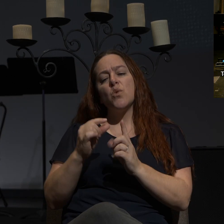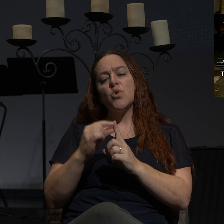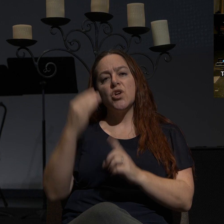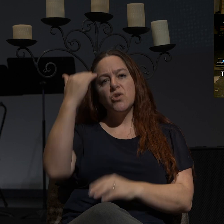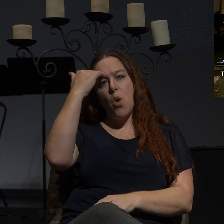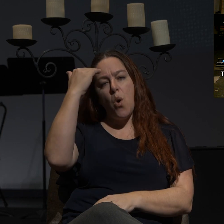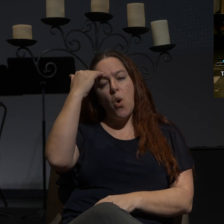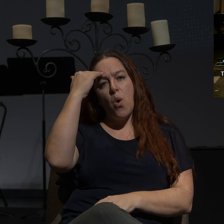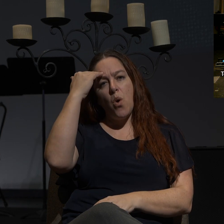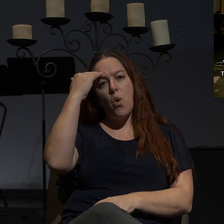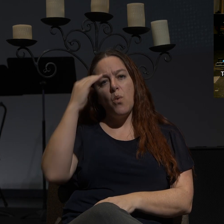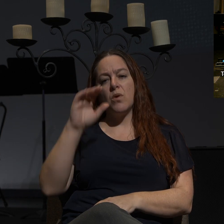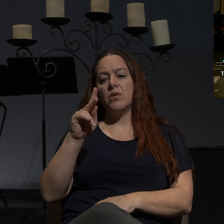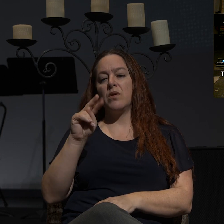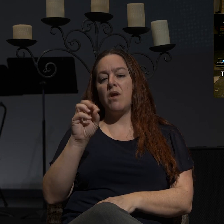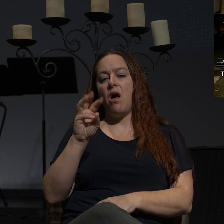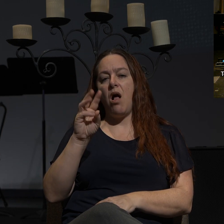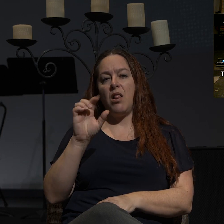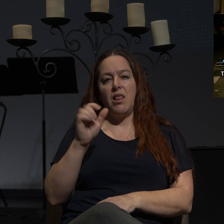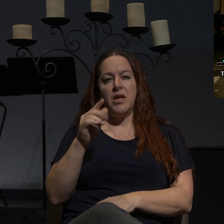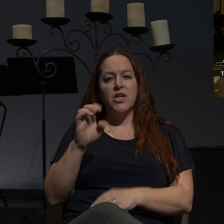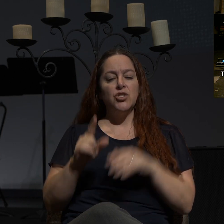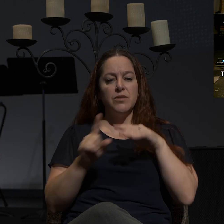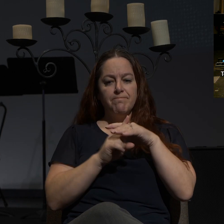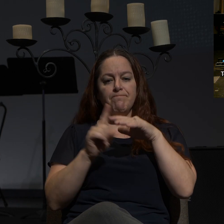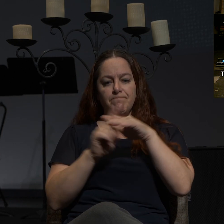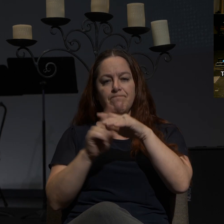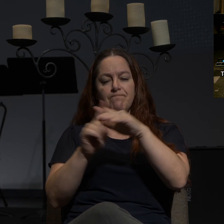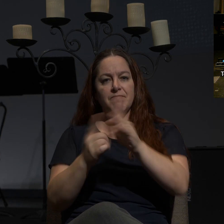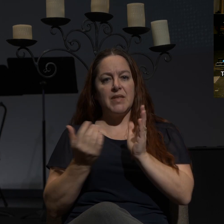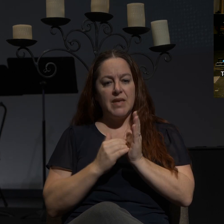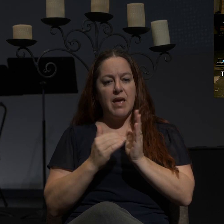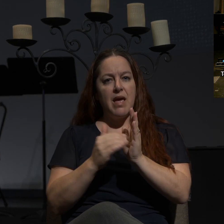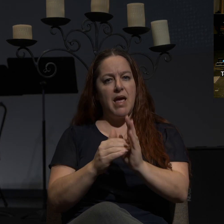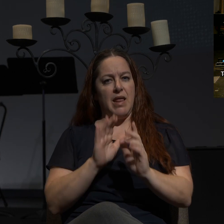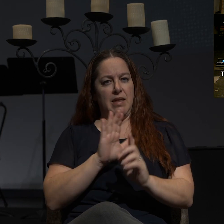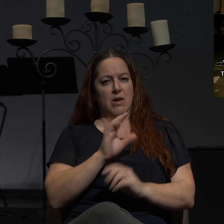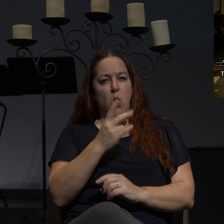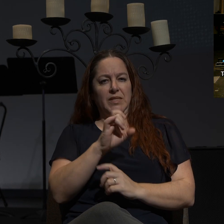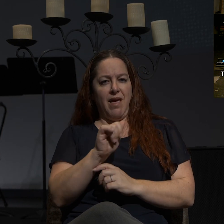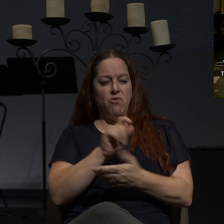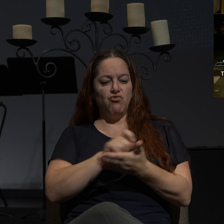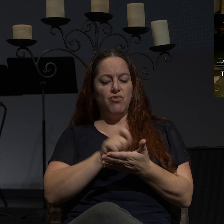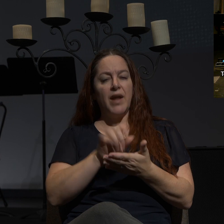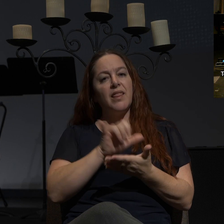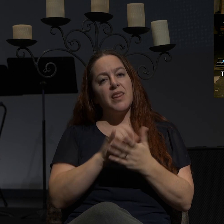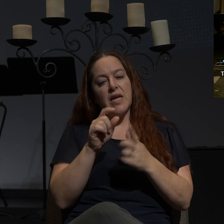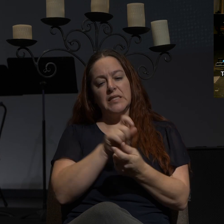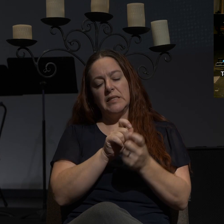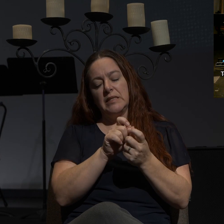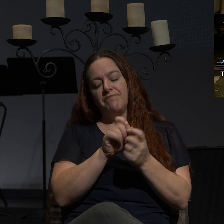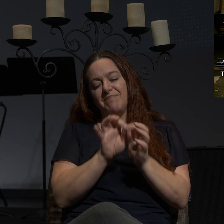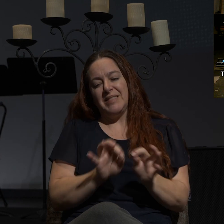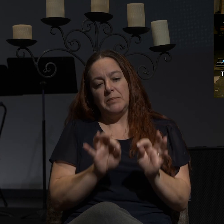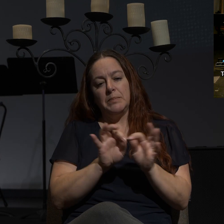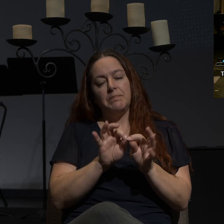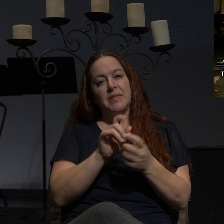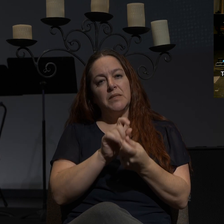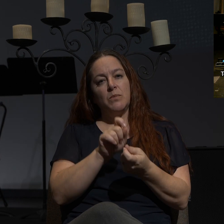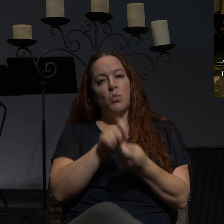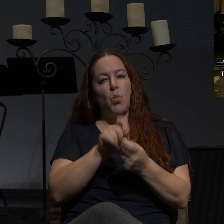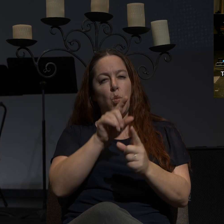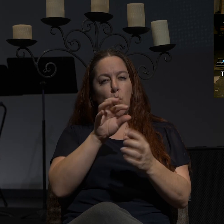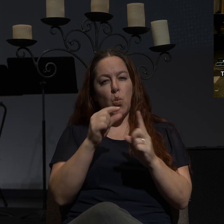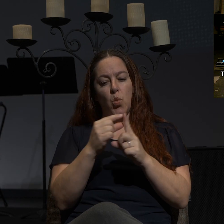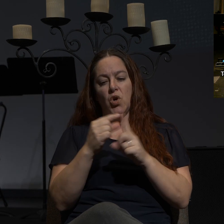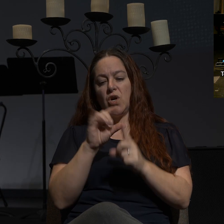or knowledge that pops up again and again and again in Hosea's writings, it's a specific word in the Hebrew language. It's